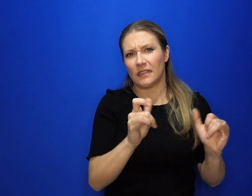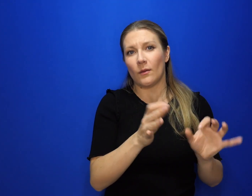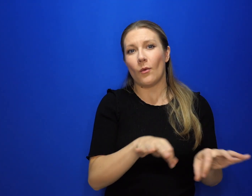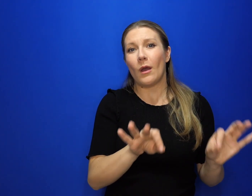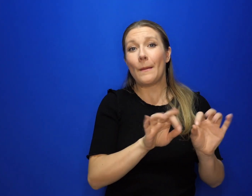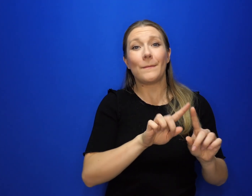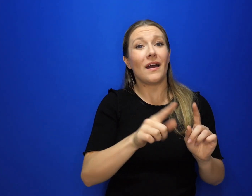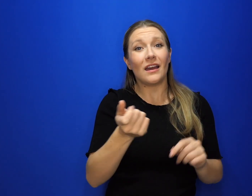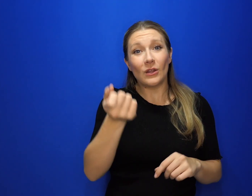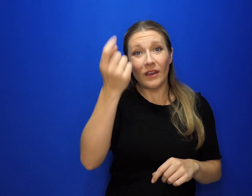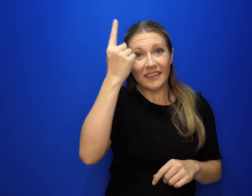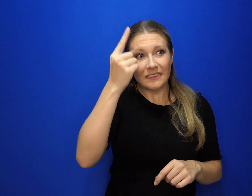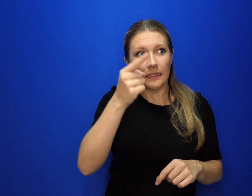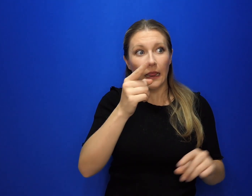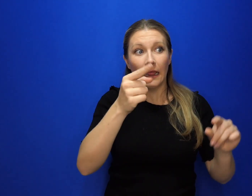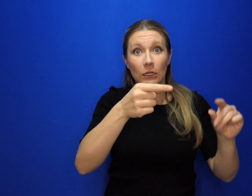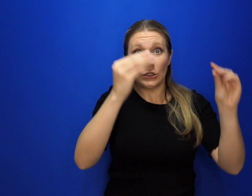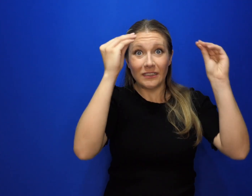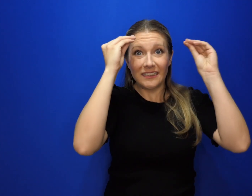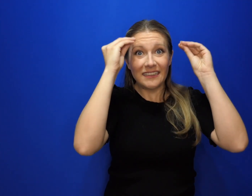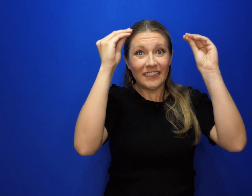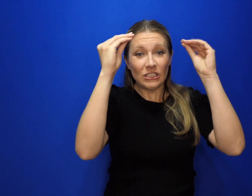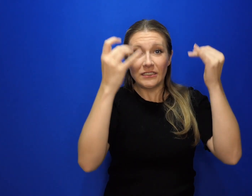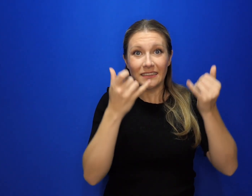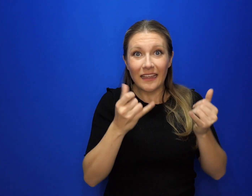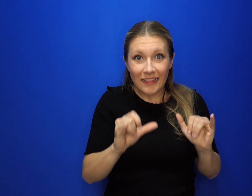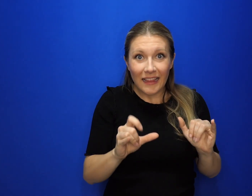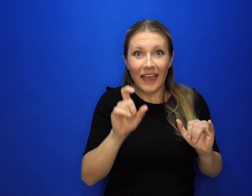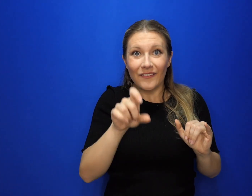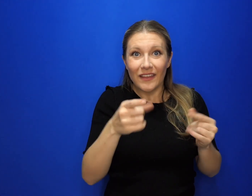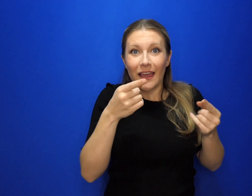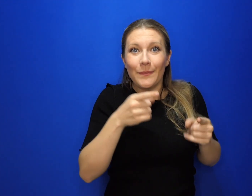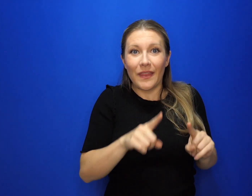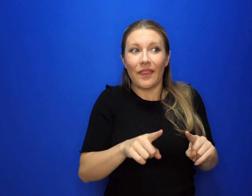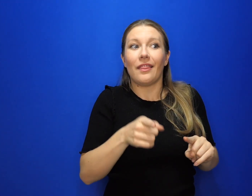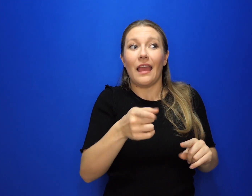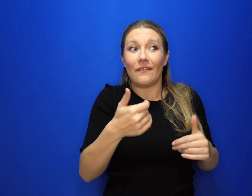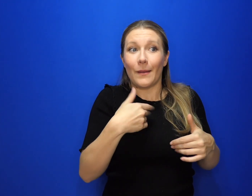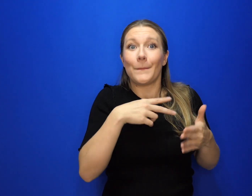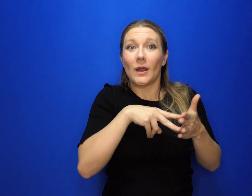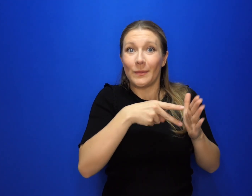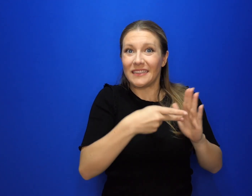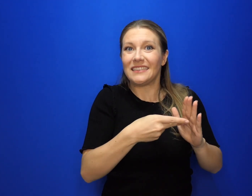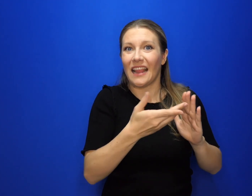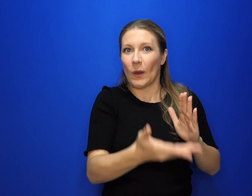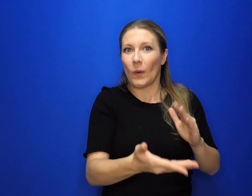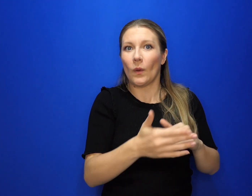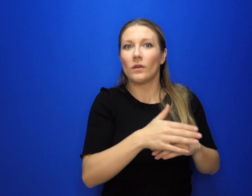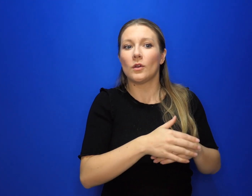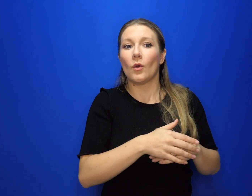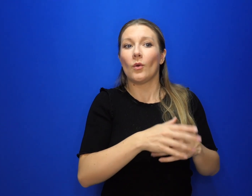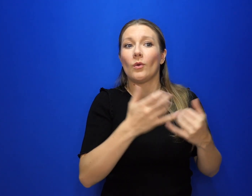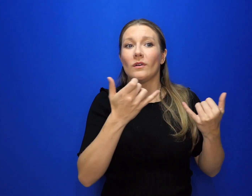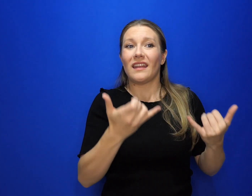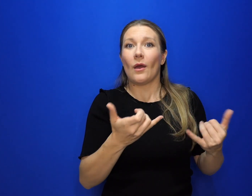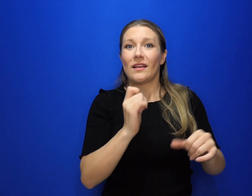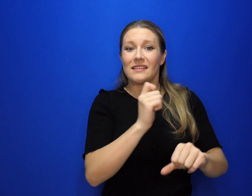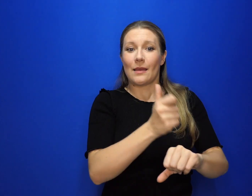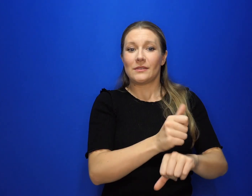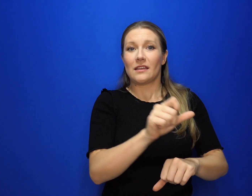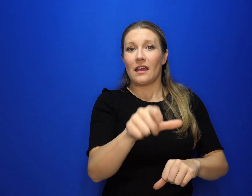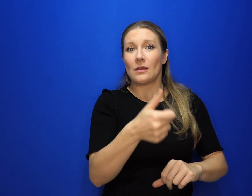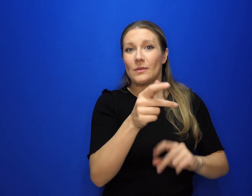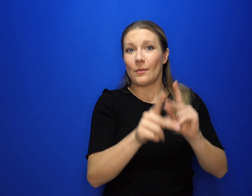you do have to understand that there's teaching that needs to happen. There's a purpose for going to school. So then